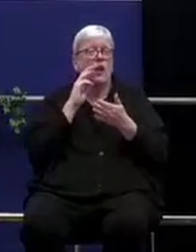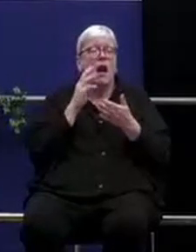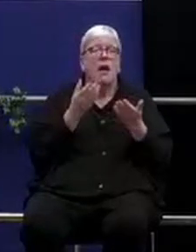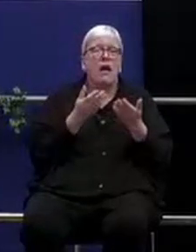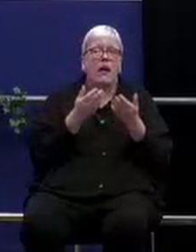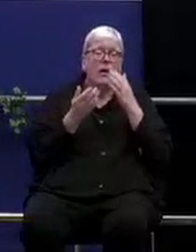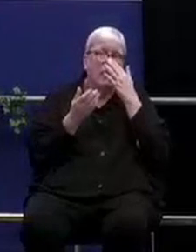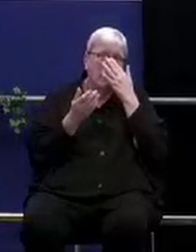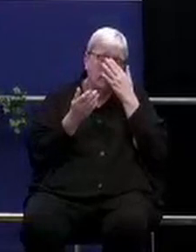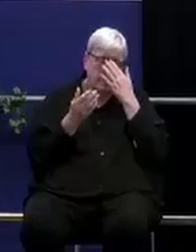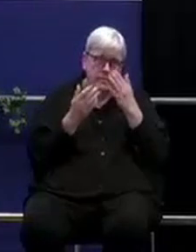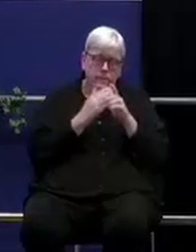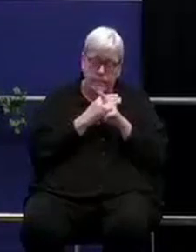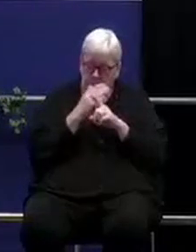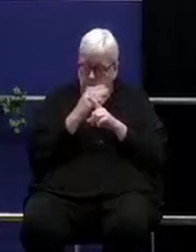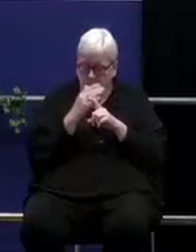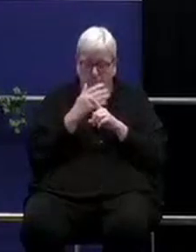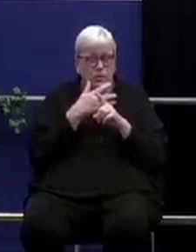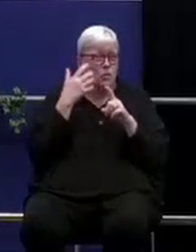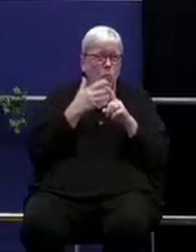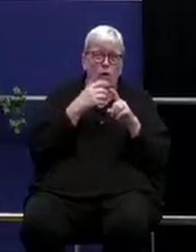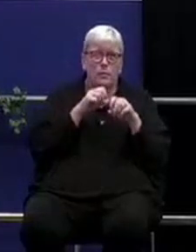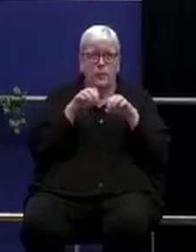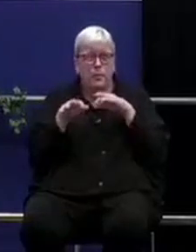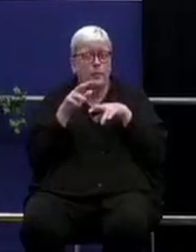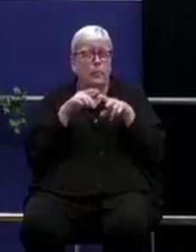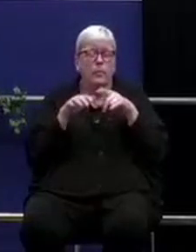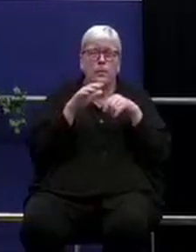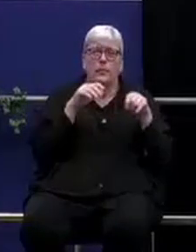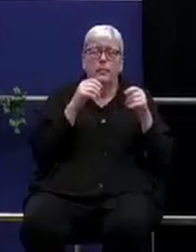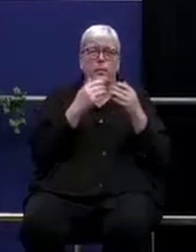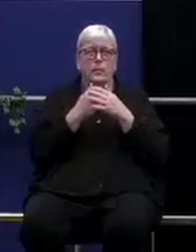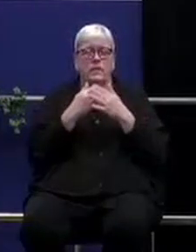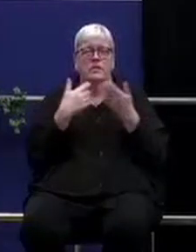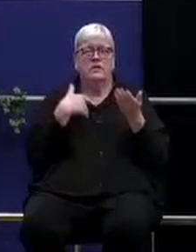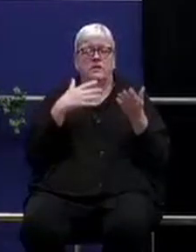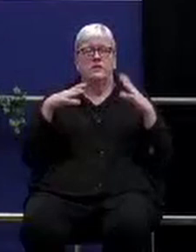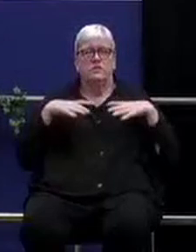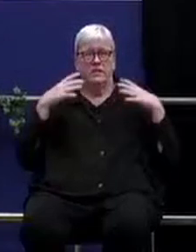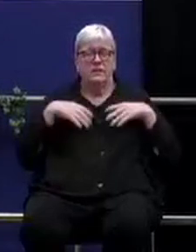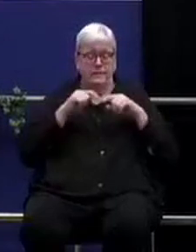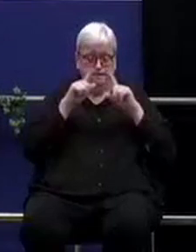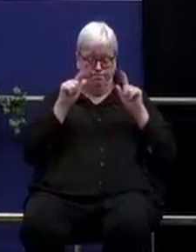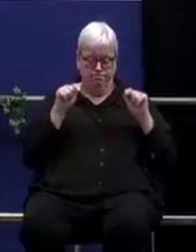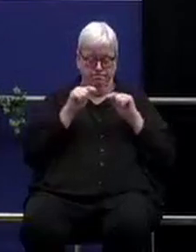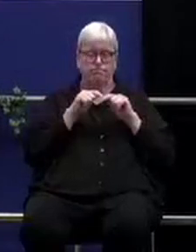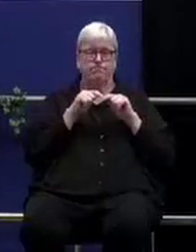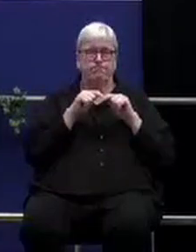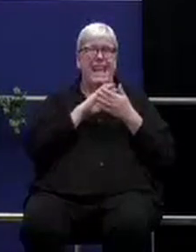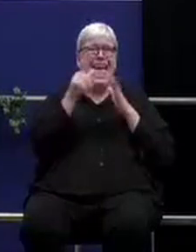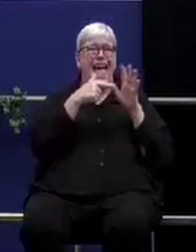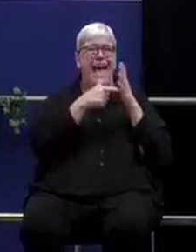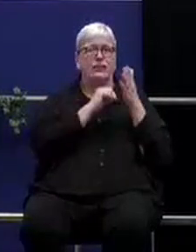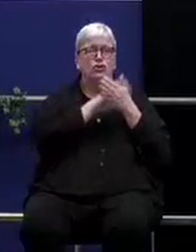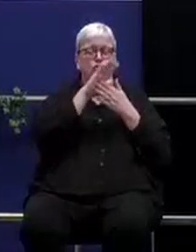Its lukewarm temperature warming the tips of my fingers. Facing the shop floor and cut out from the perspex was a hatch.